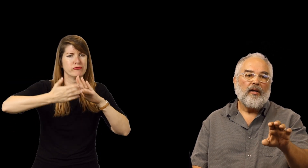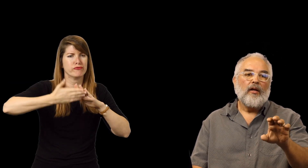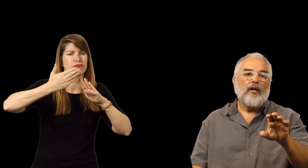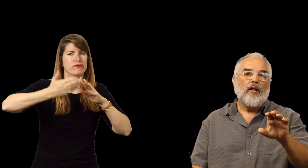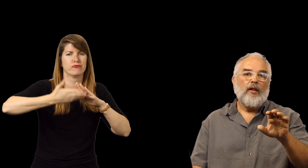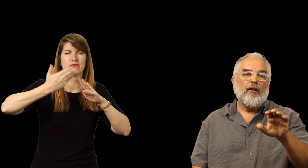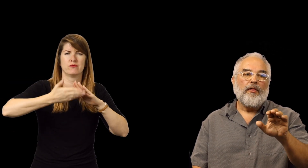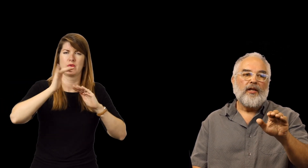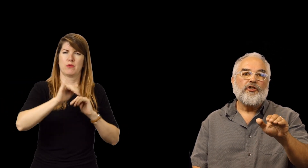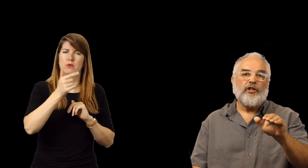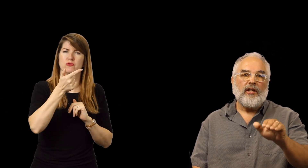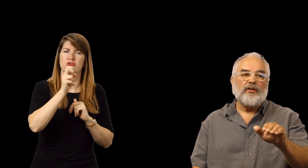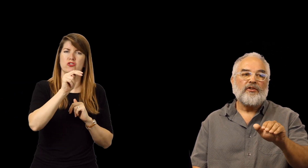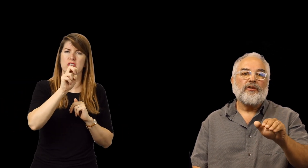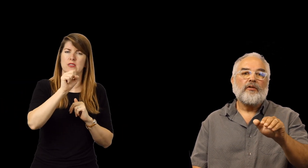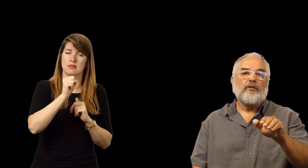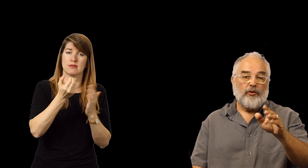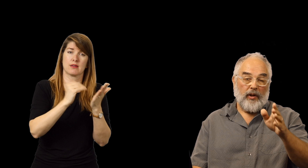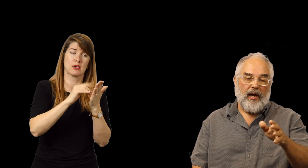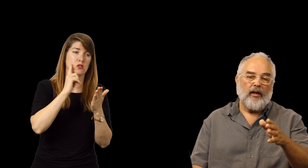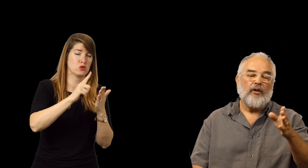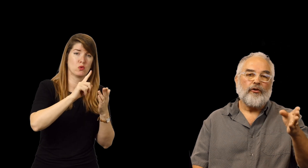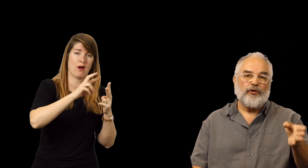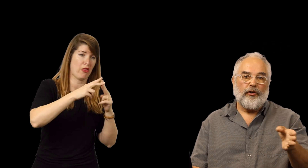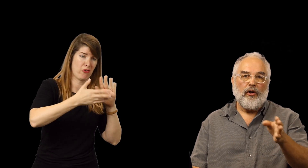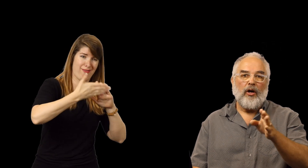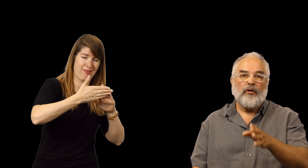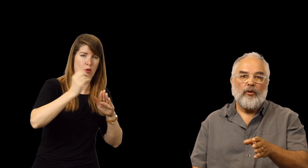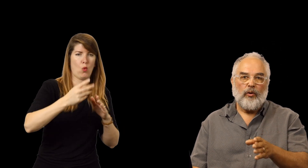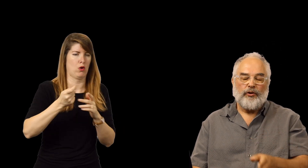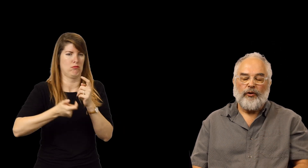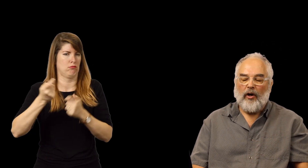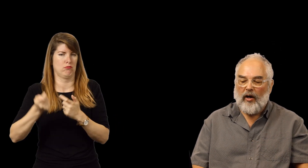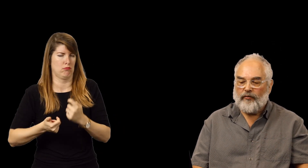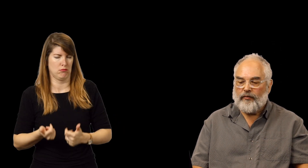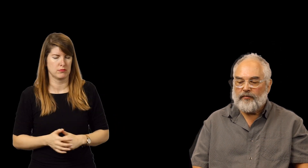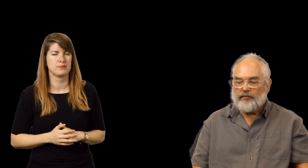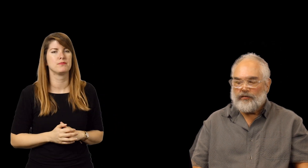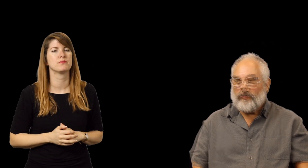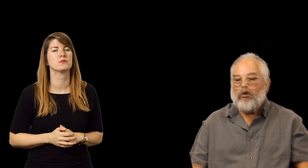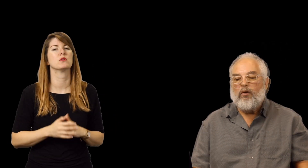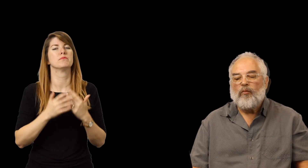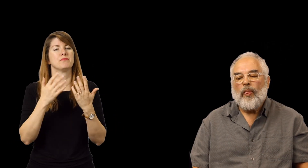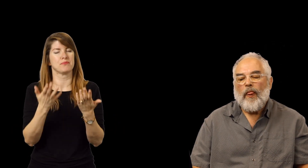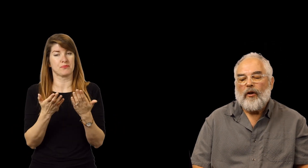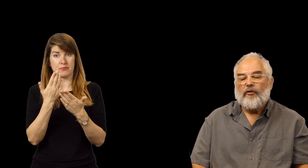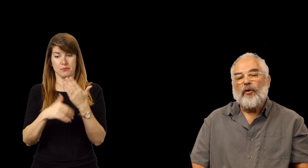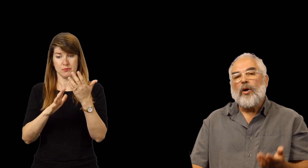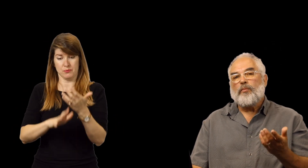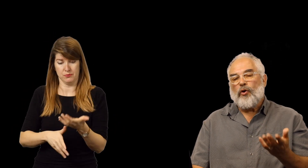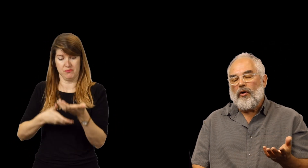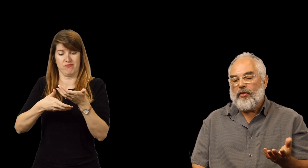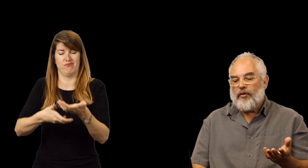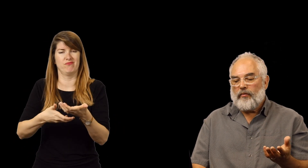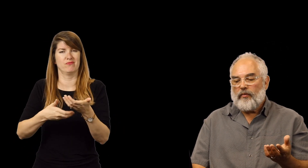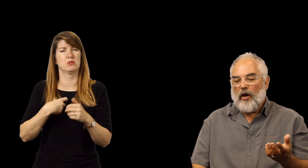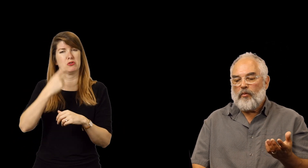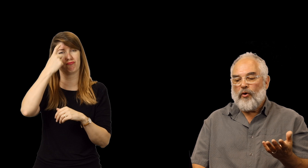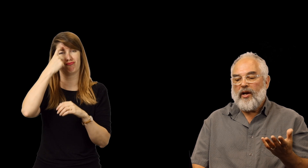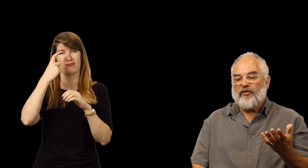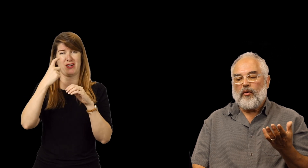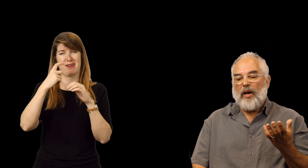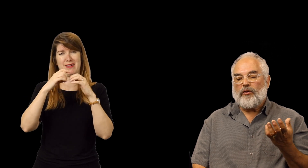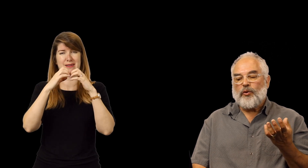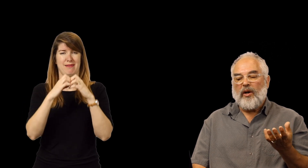stimulate the genes to, again, either turn on or turn off. So at birth,